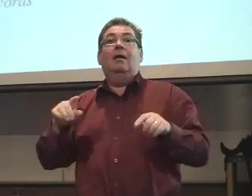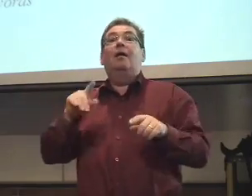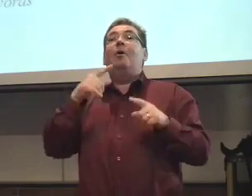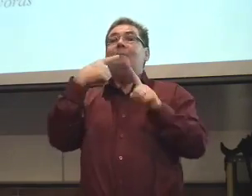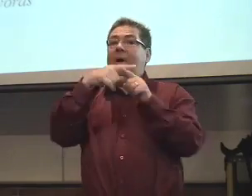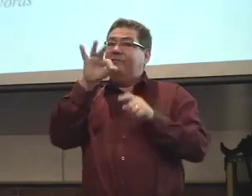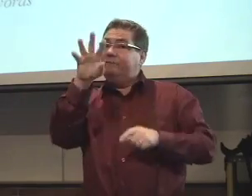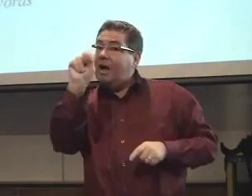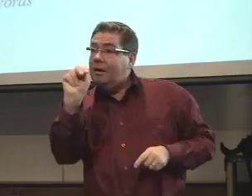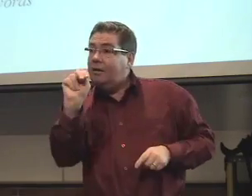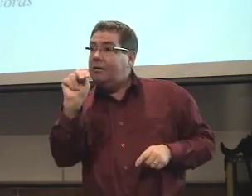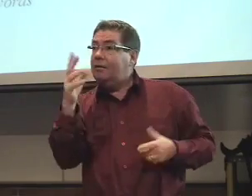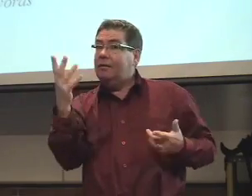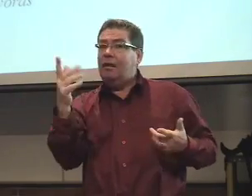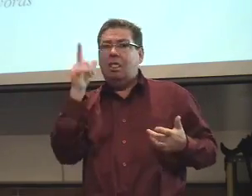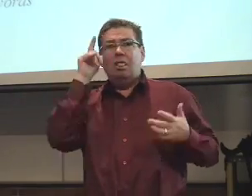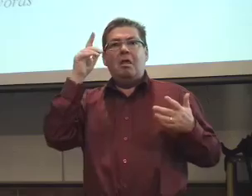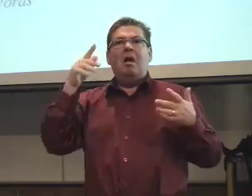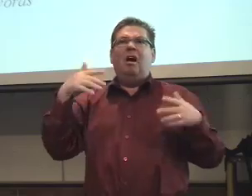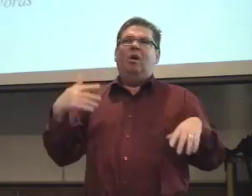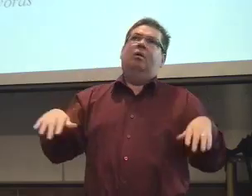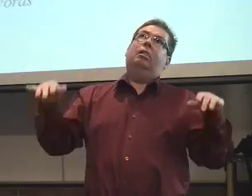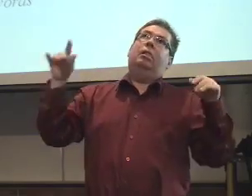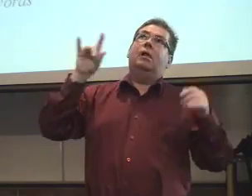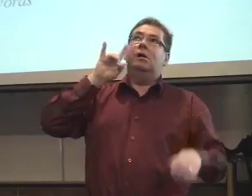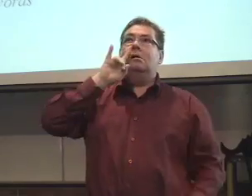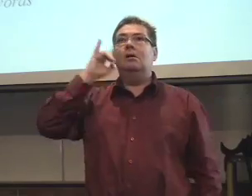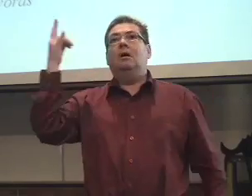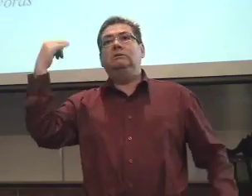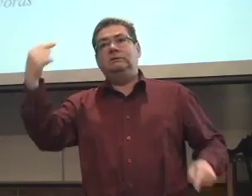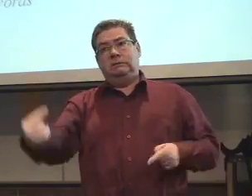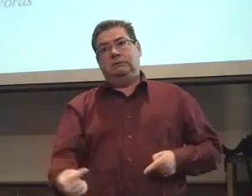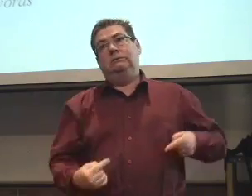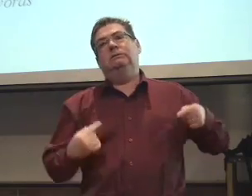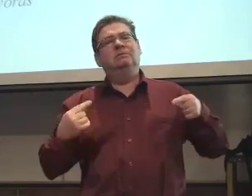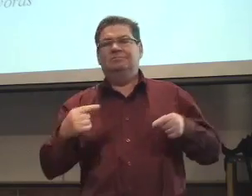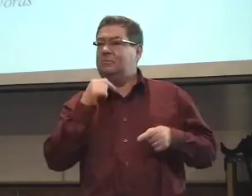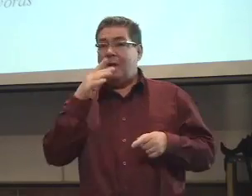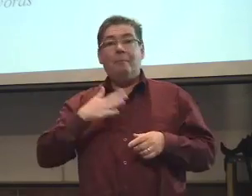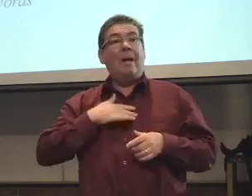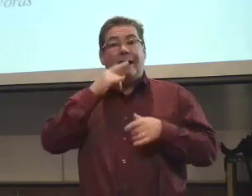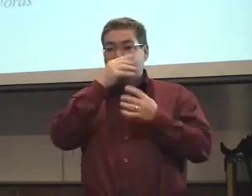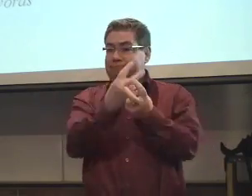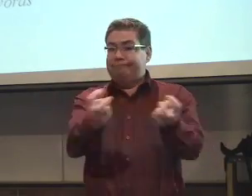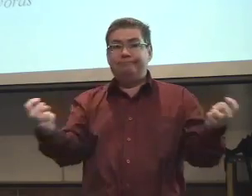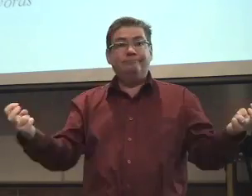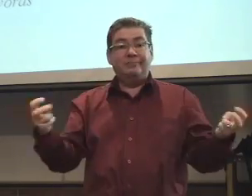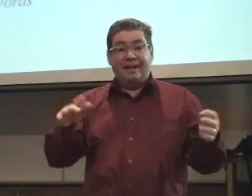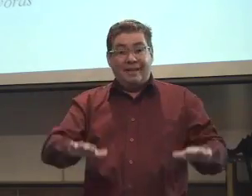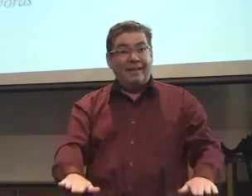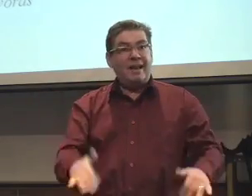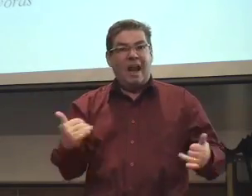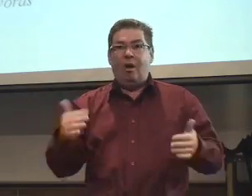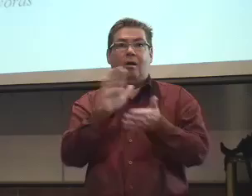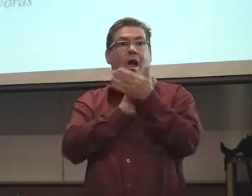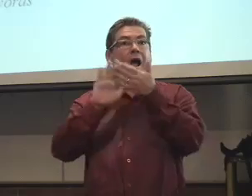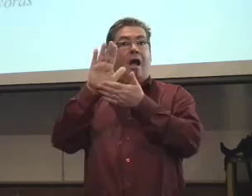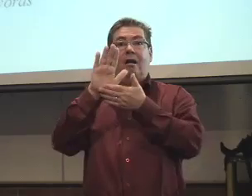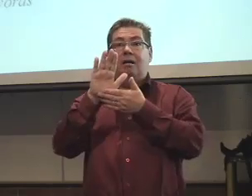It's not hateful work. It's fun work. The kids that I work with, they all went to college. Didn't have to go to college. That's not